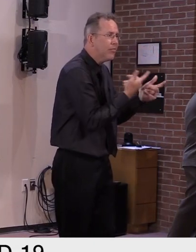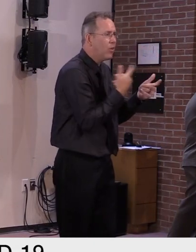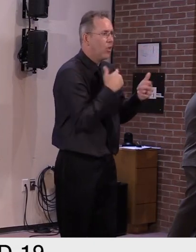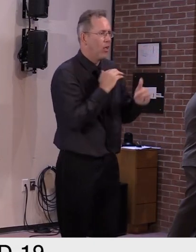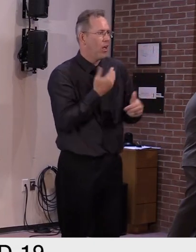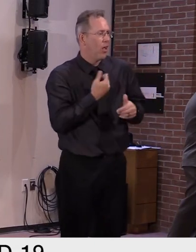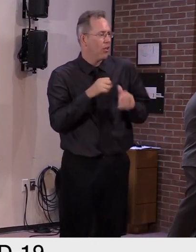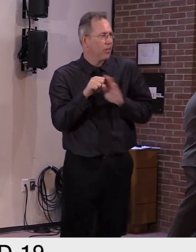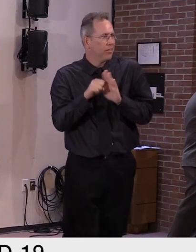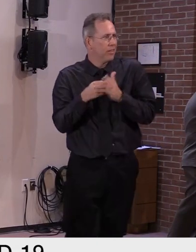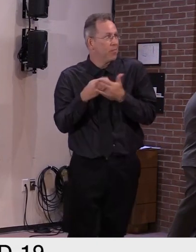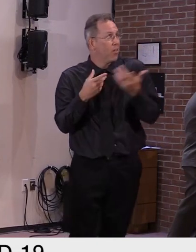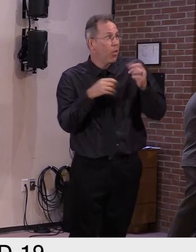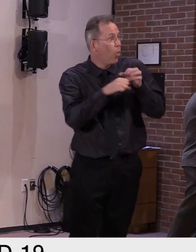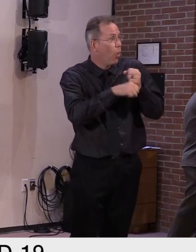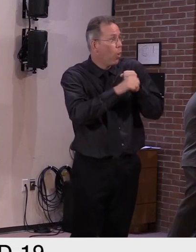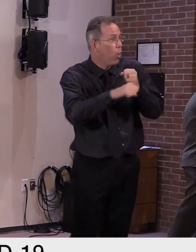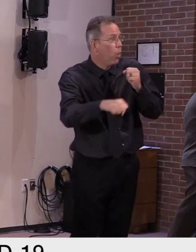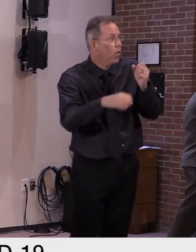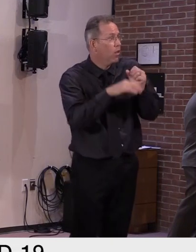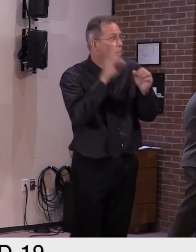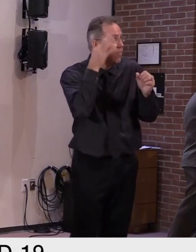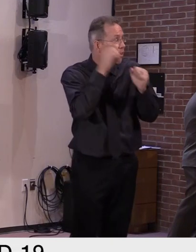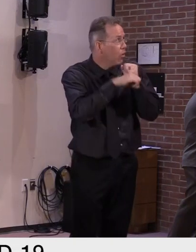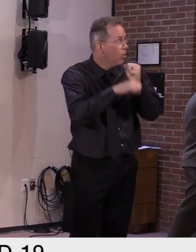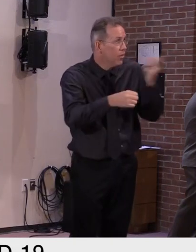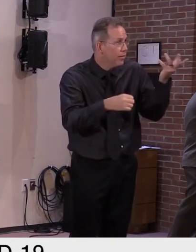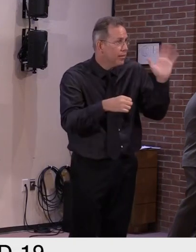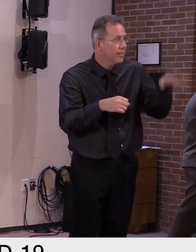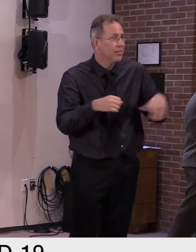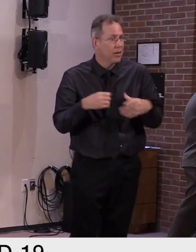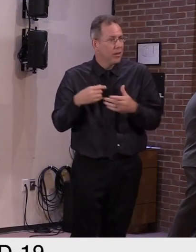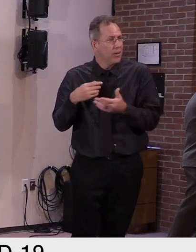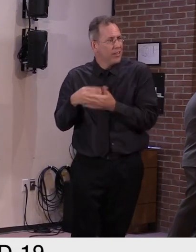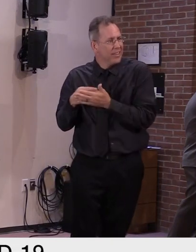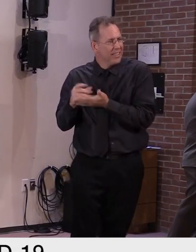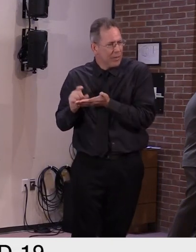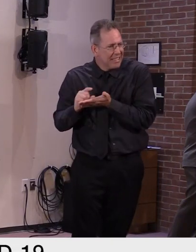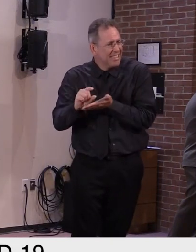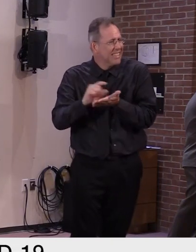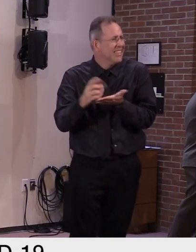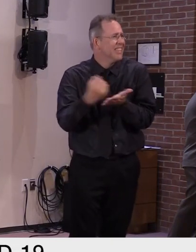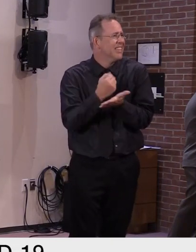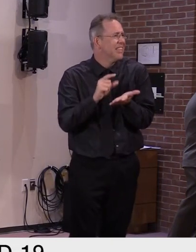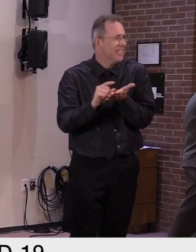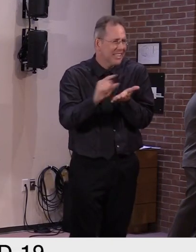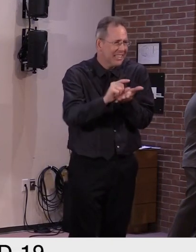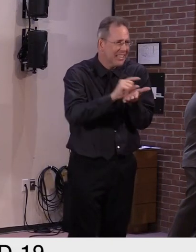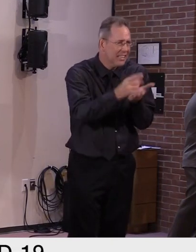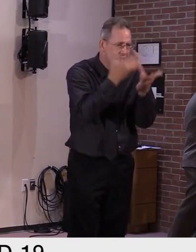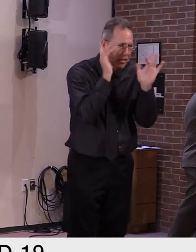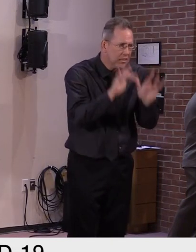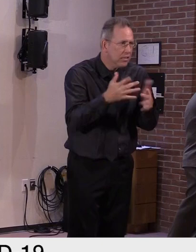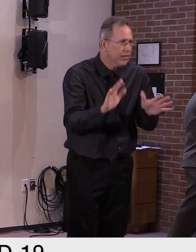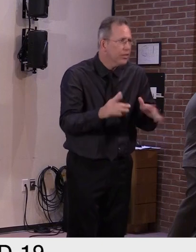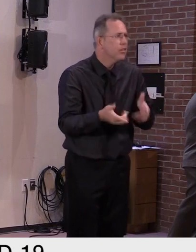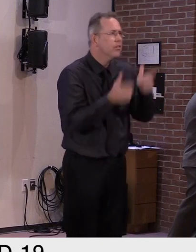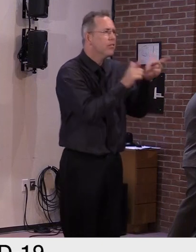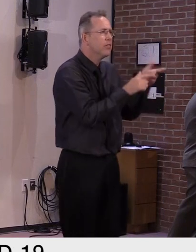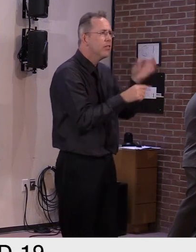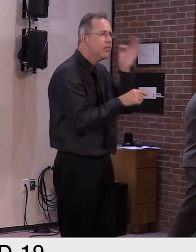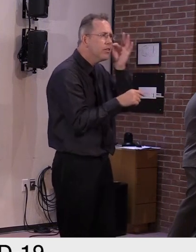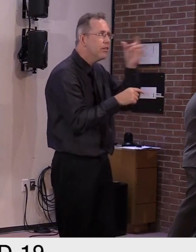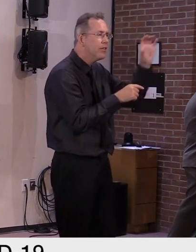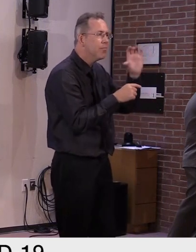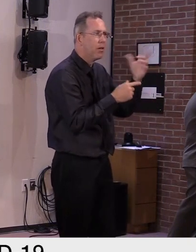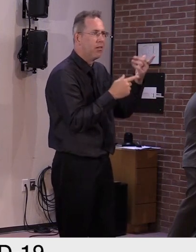because we have to spend all this money by the end of December. So again, our hands are tied in some respects. We have